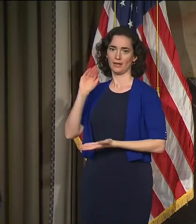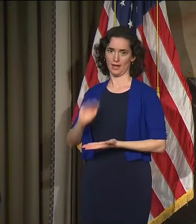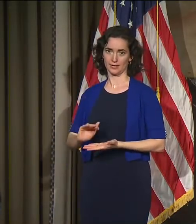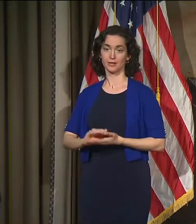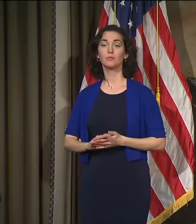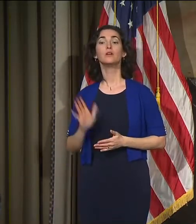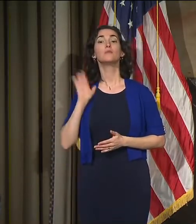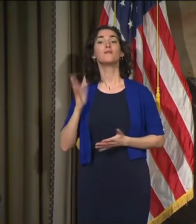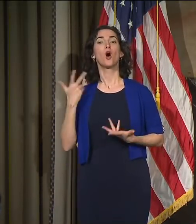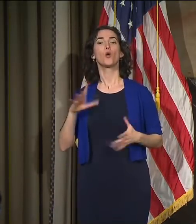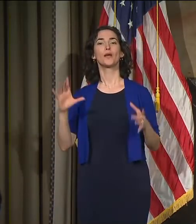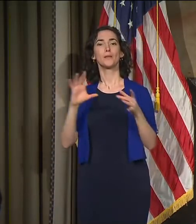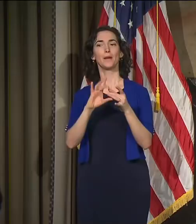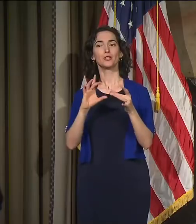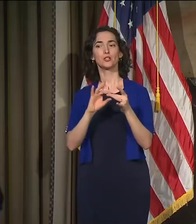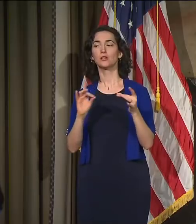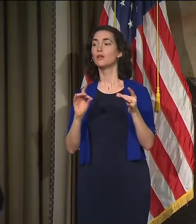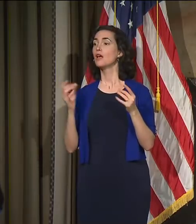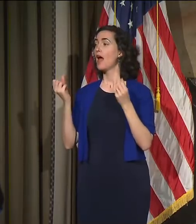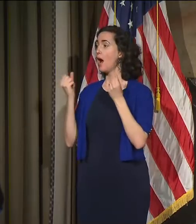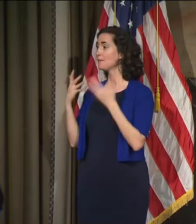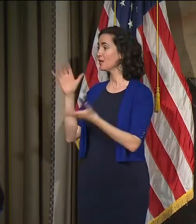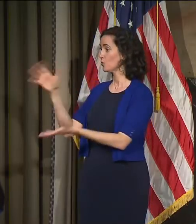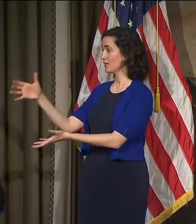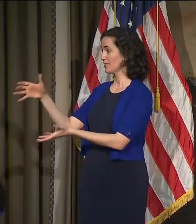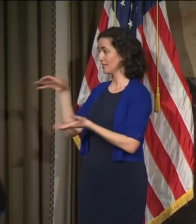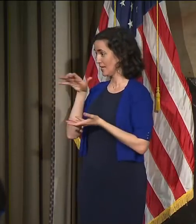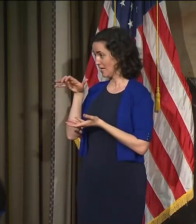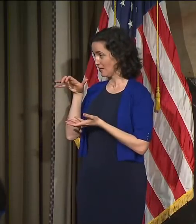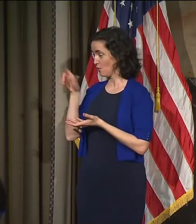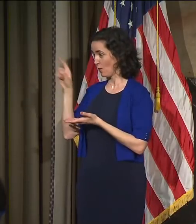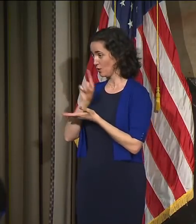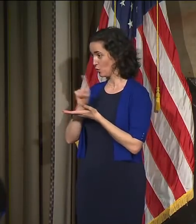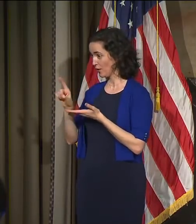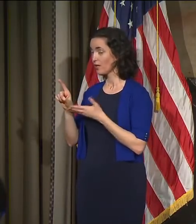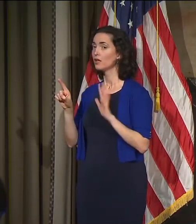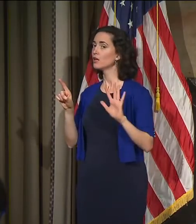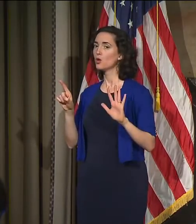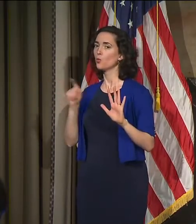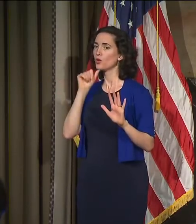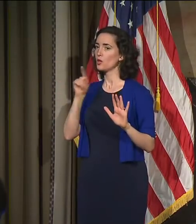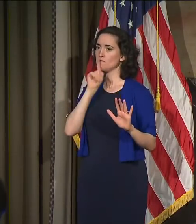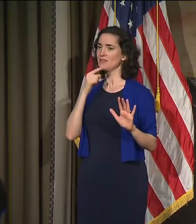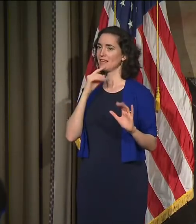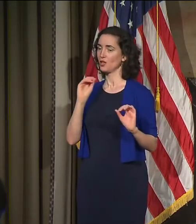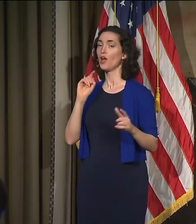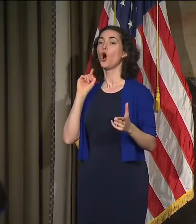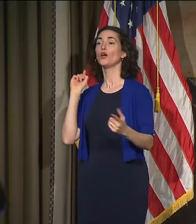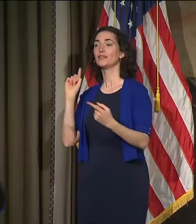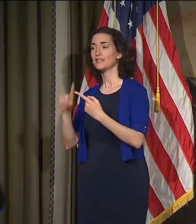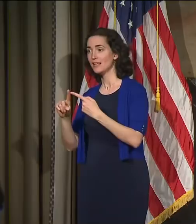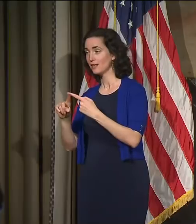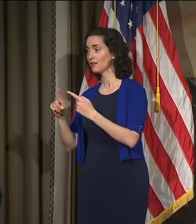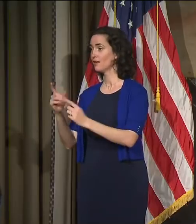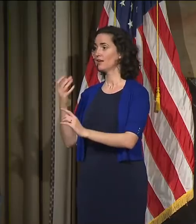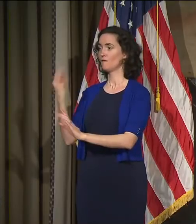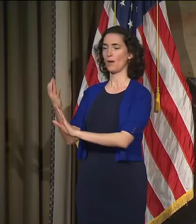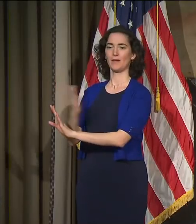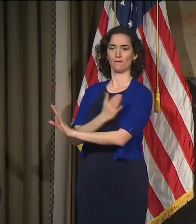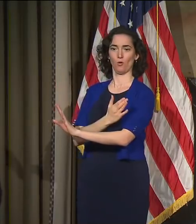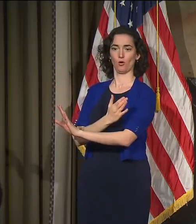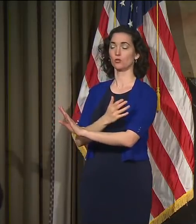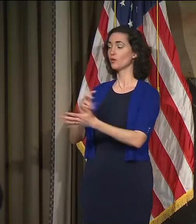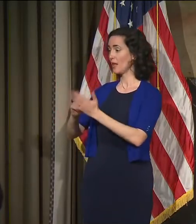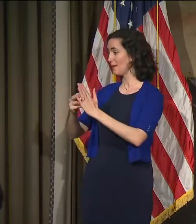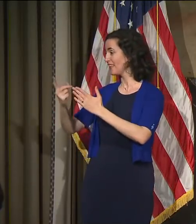comment about how many doses we would receive in any given week until the Friday before, because that's when we were told we would